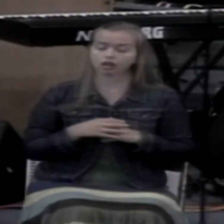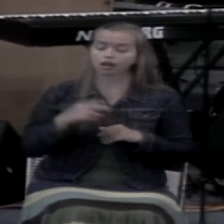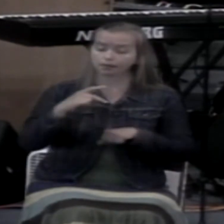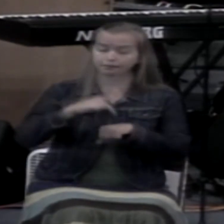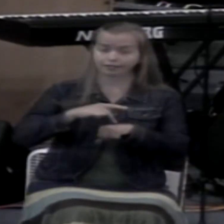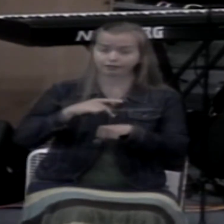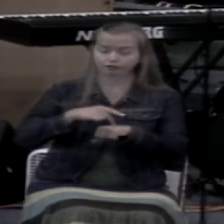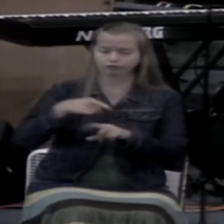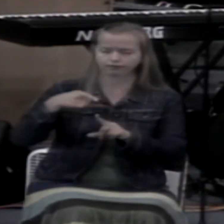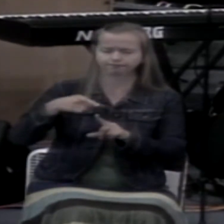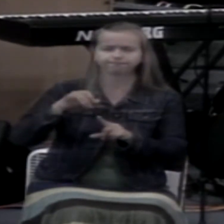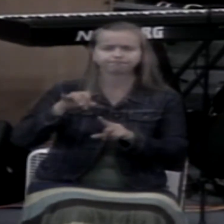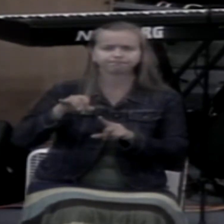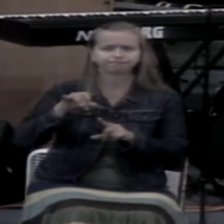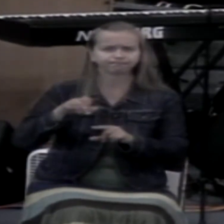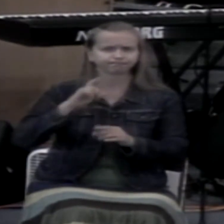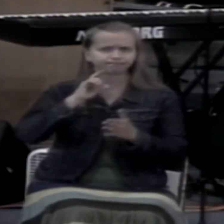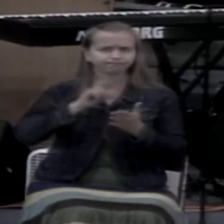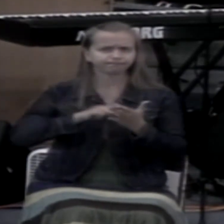federal government is superior to state.